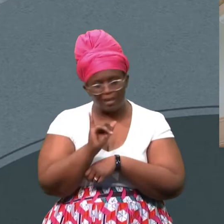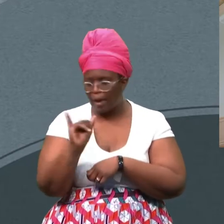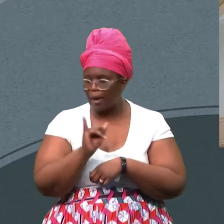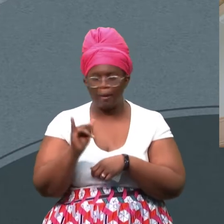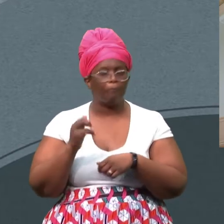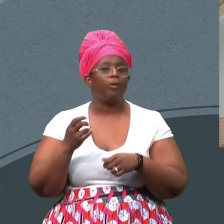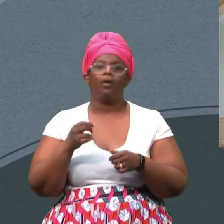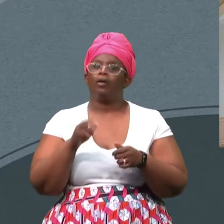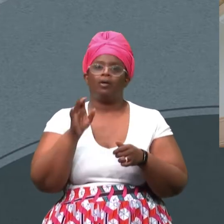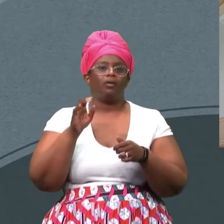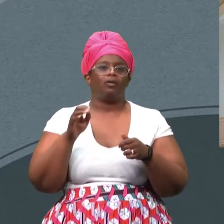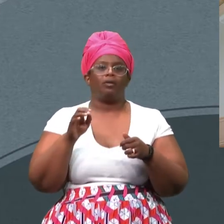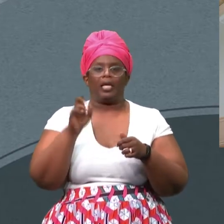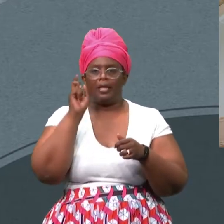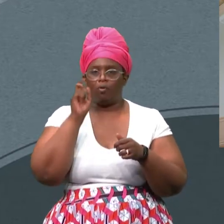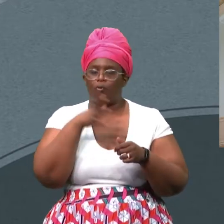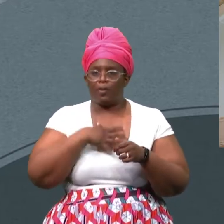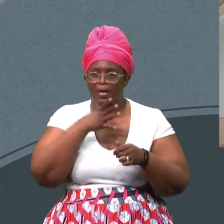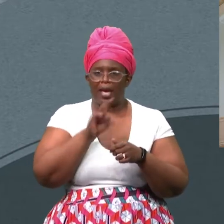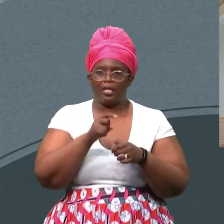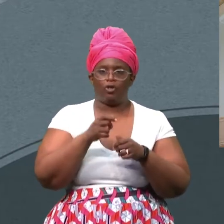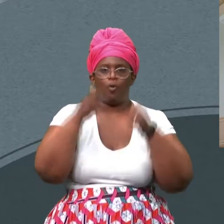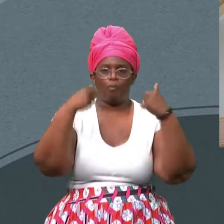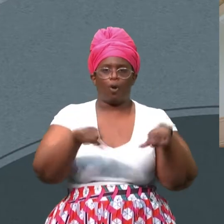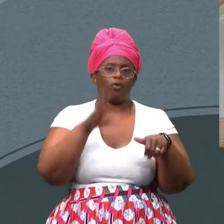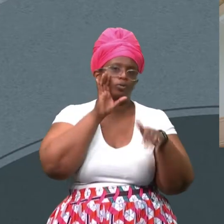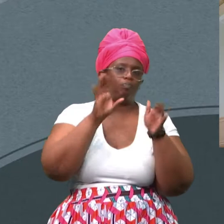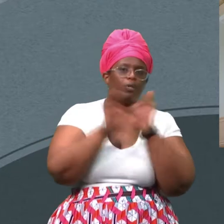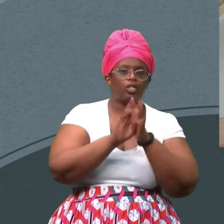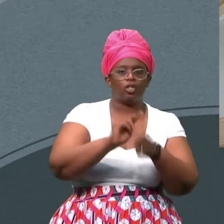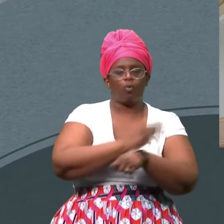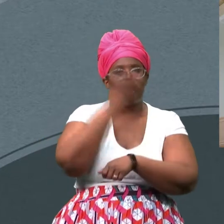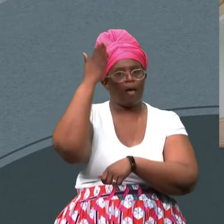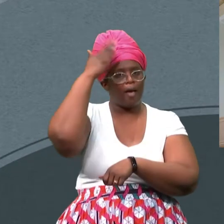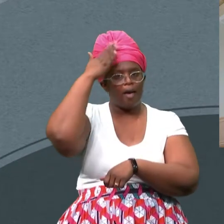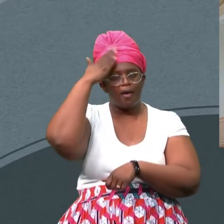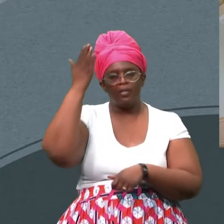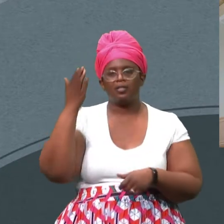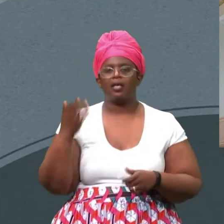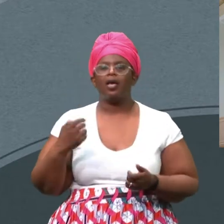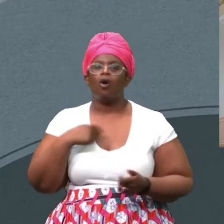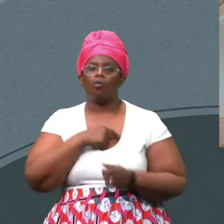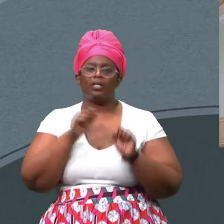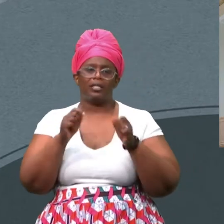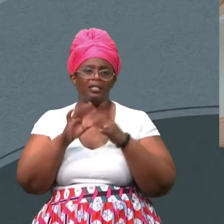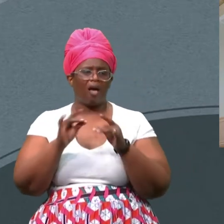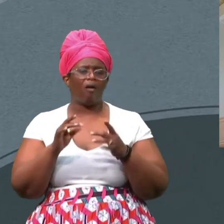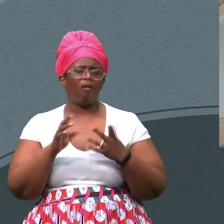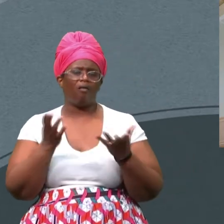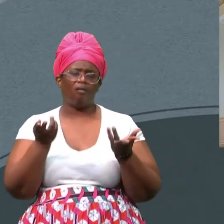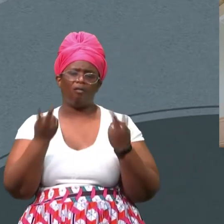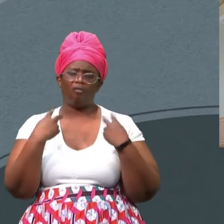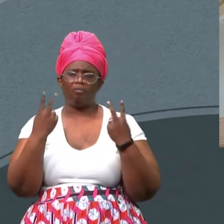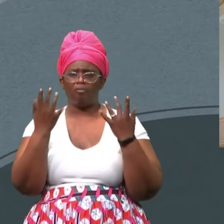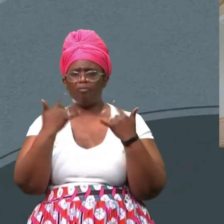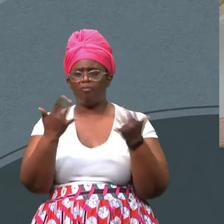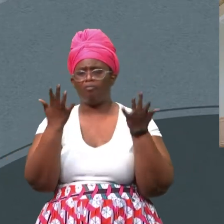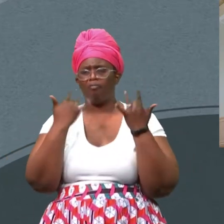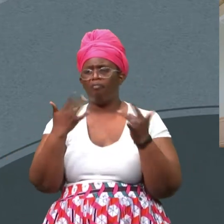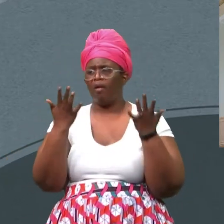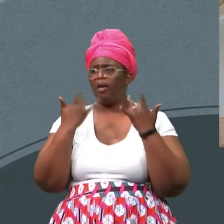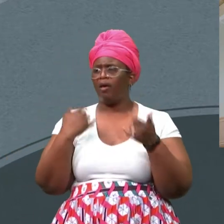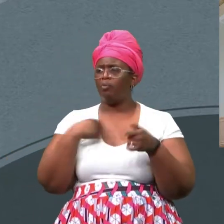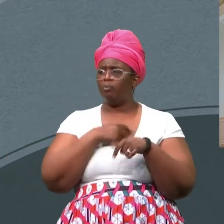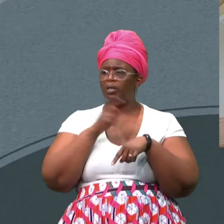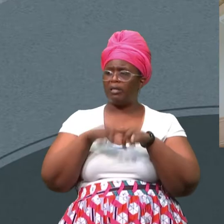hats? Wasn't it last year that we had to do this same thing? And we could walk around and say, oh, woe is me, because I'm not in my